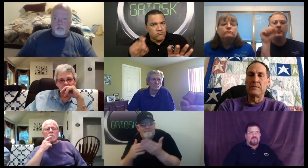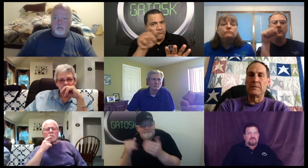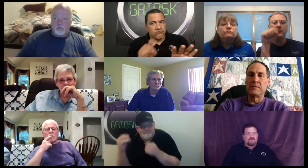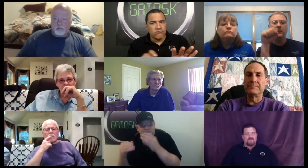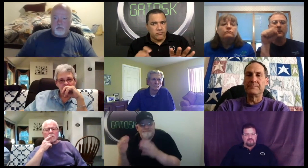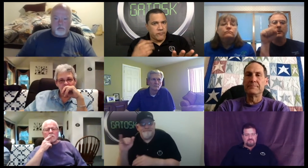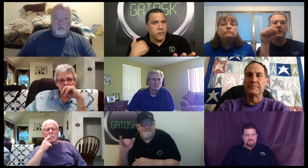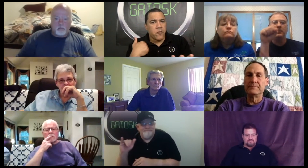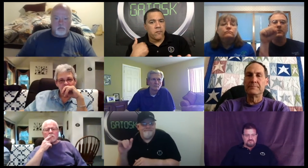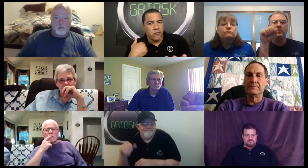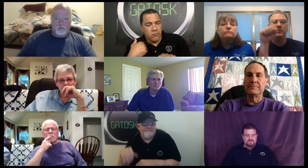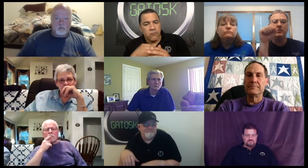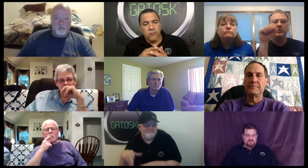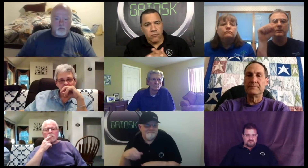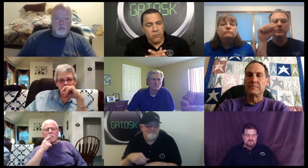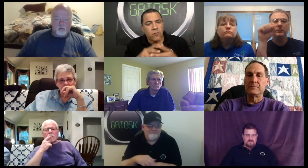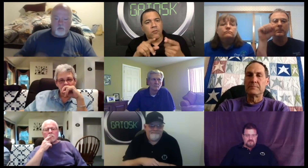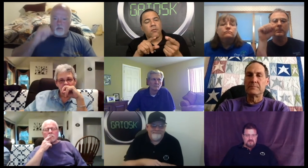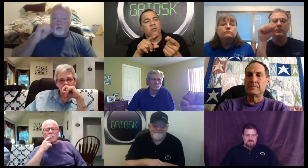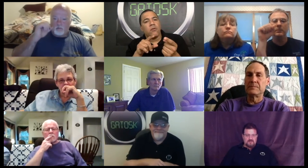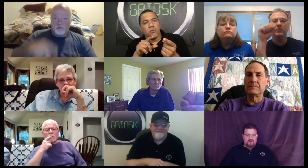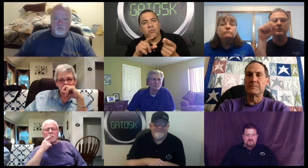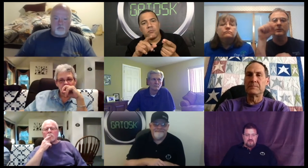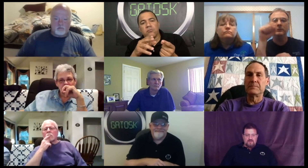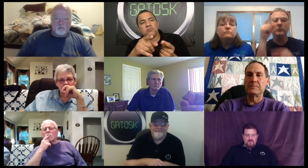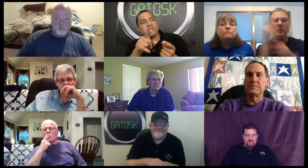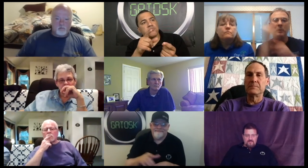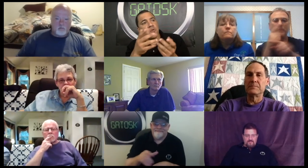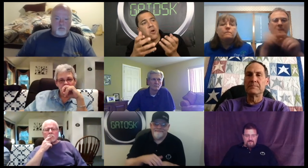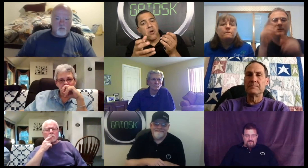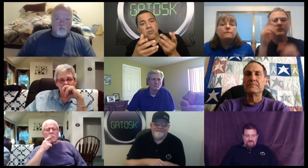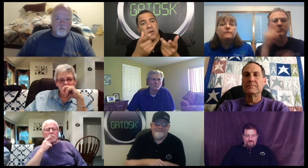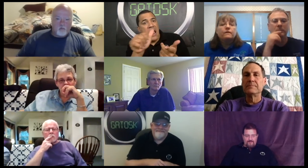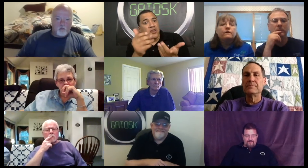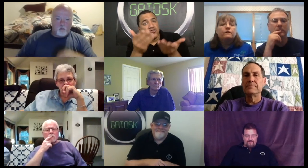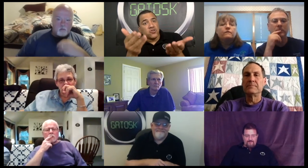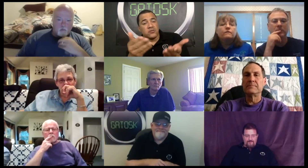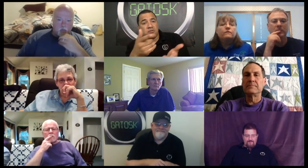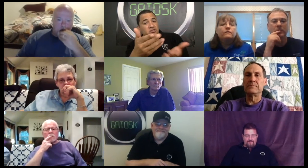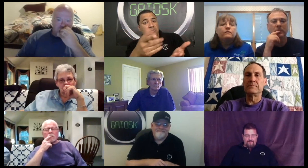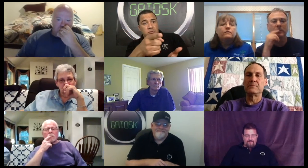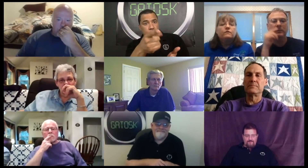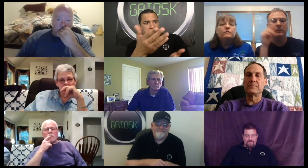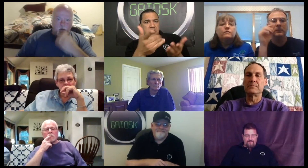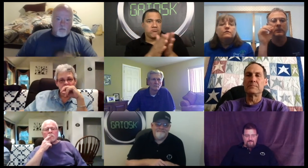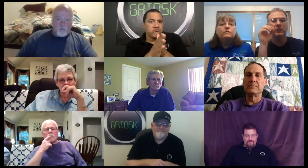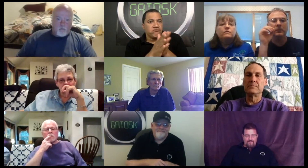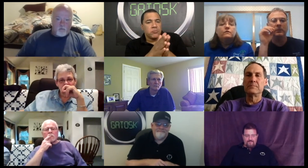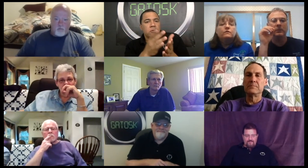it step by step, like on screen, what to do. There are videos like that in there. If you have any suggestions, maybe